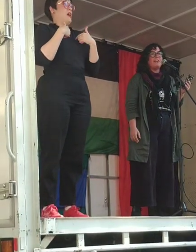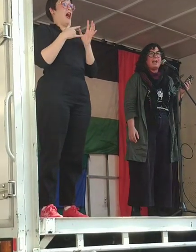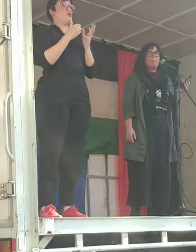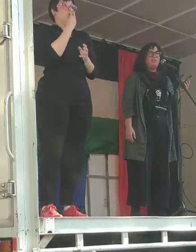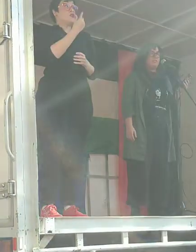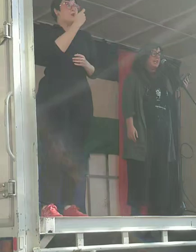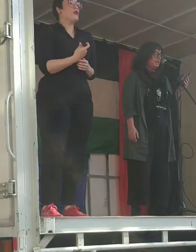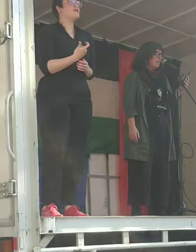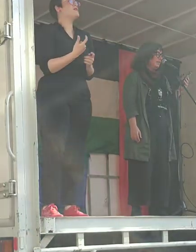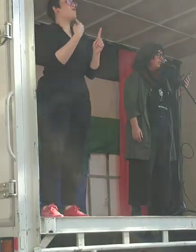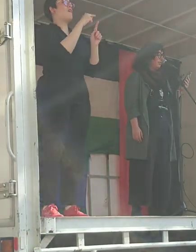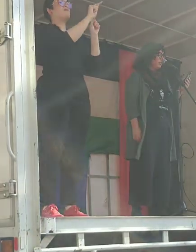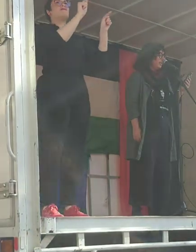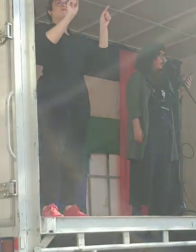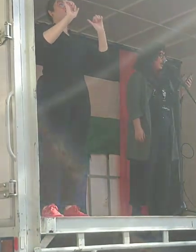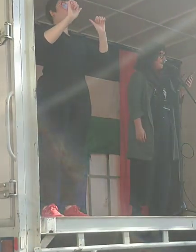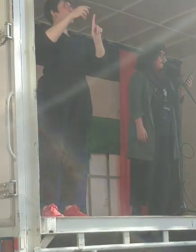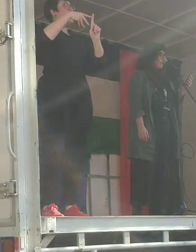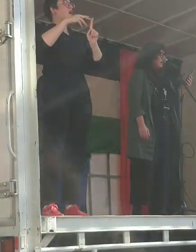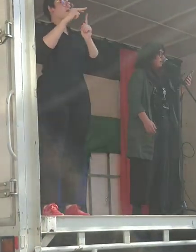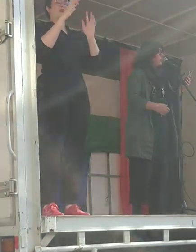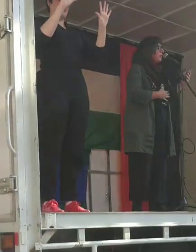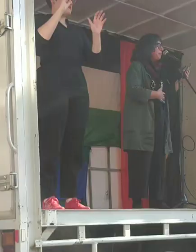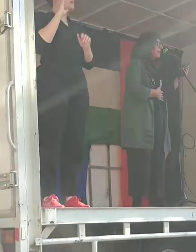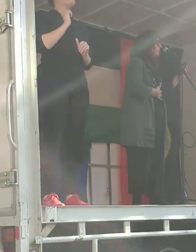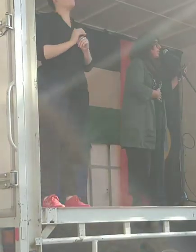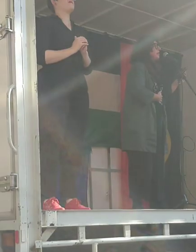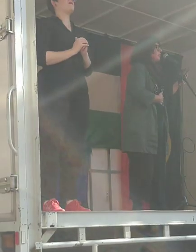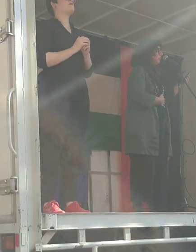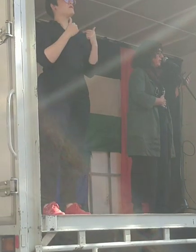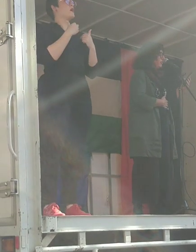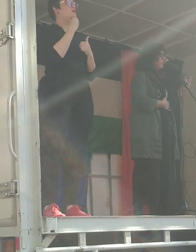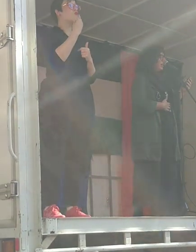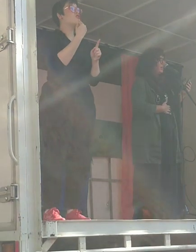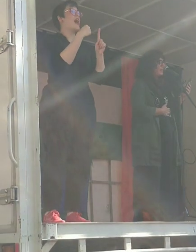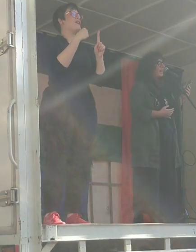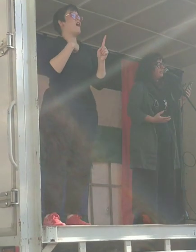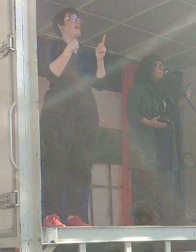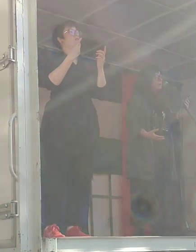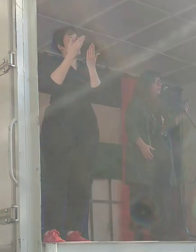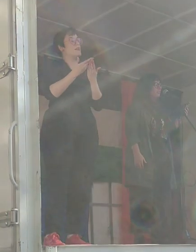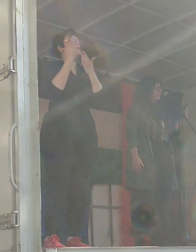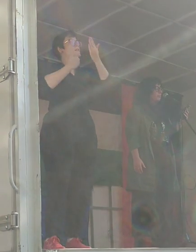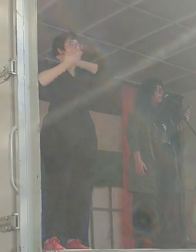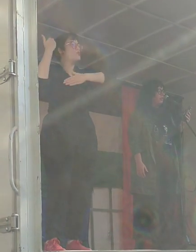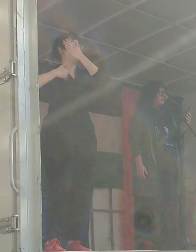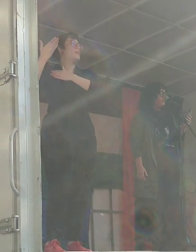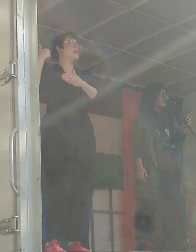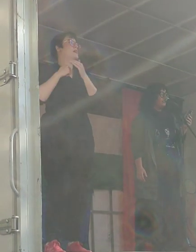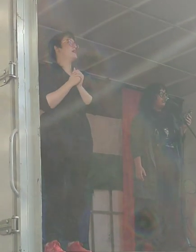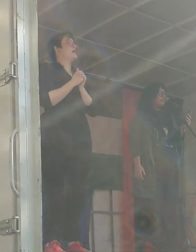do so from whatever our positionality is. As well as being Jewish, I'm also a historian, and I hear in my work